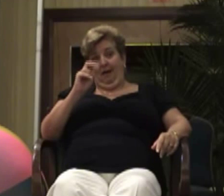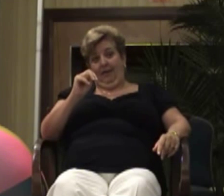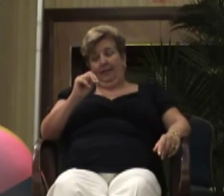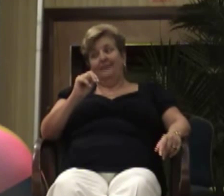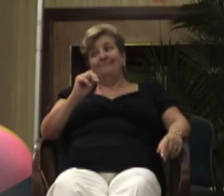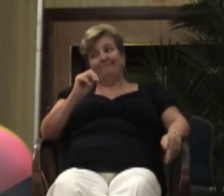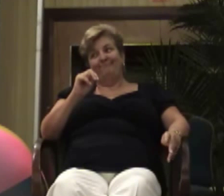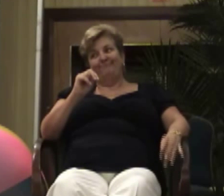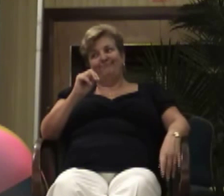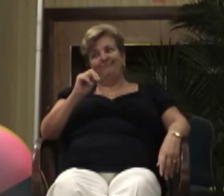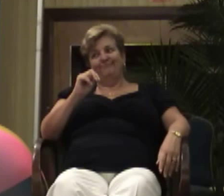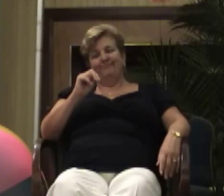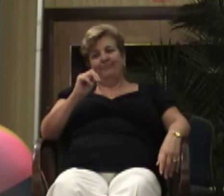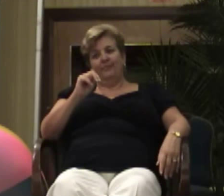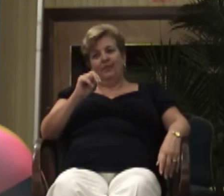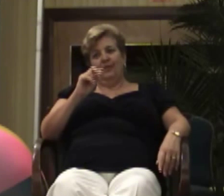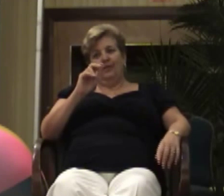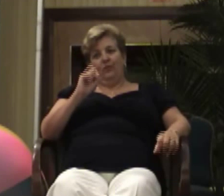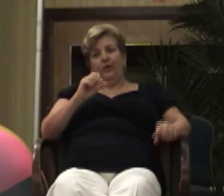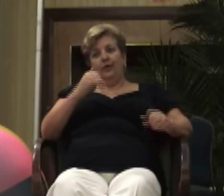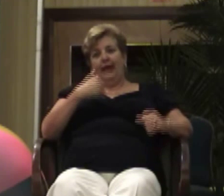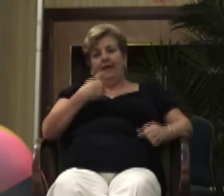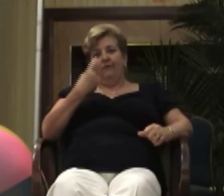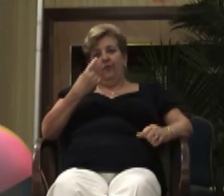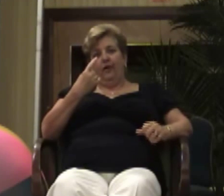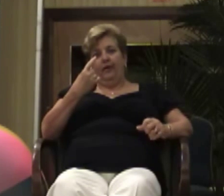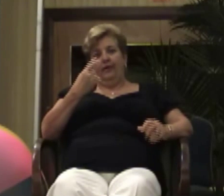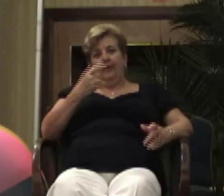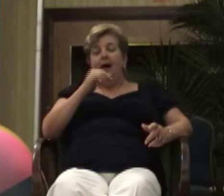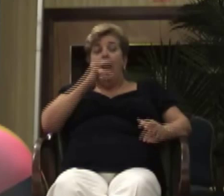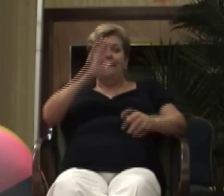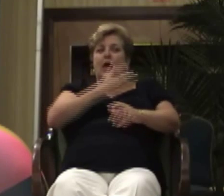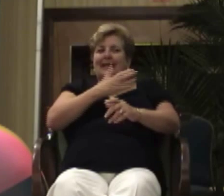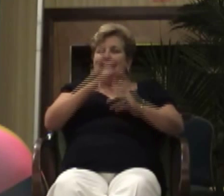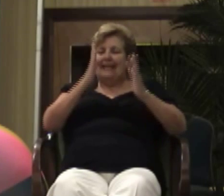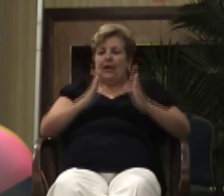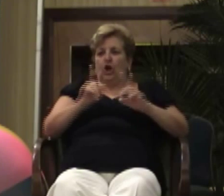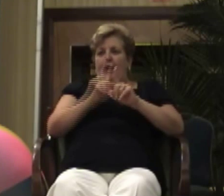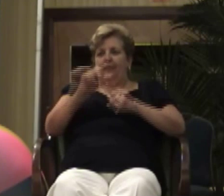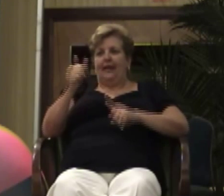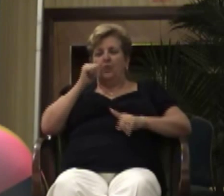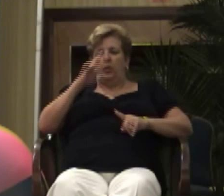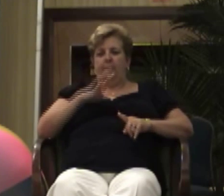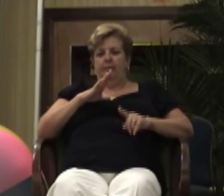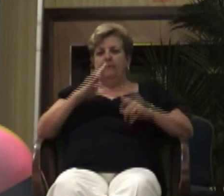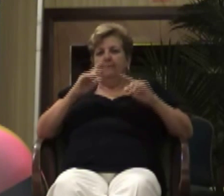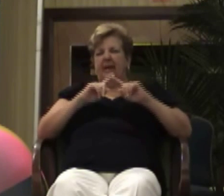in to be your theme song. I'm not a singer like these other women, but it kind of goes like this.